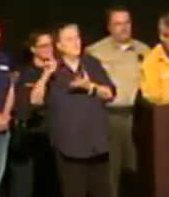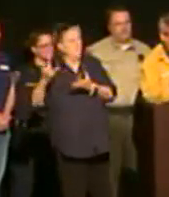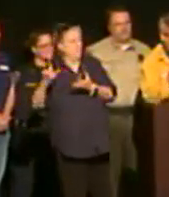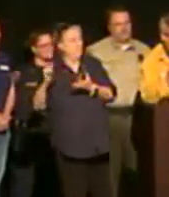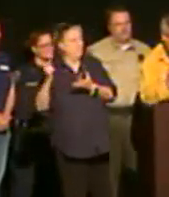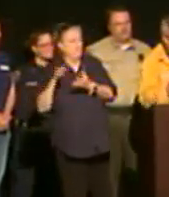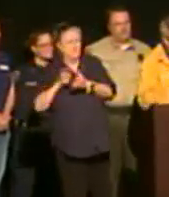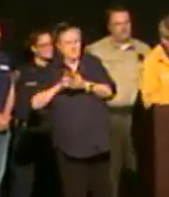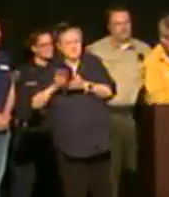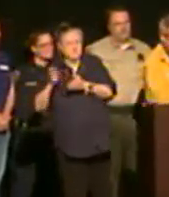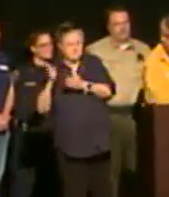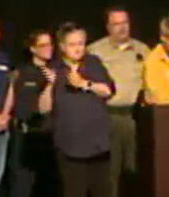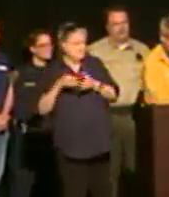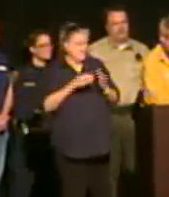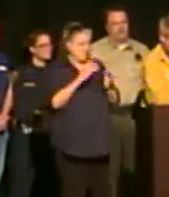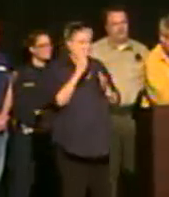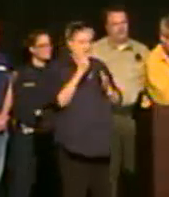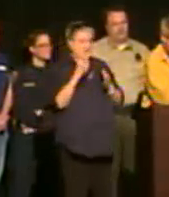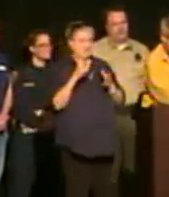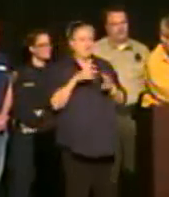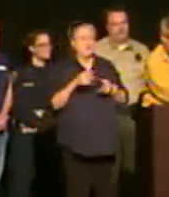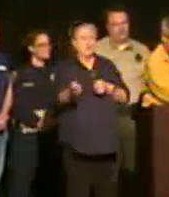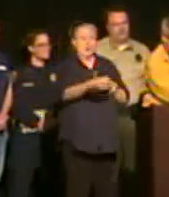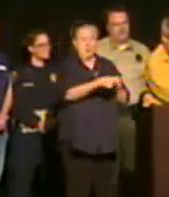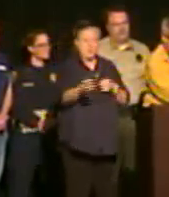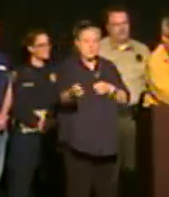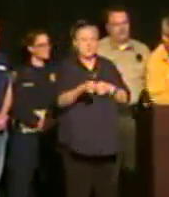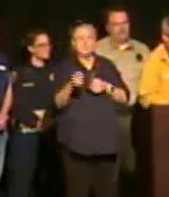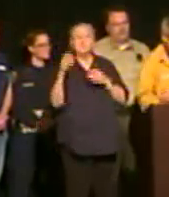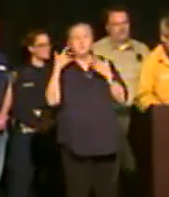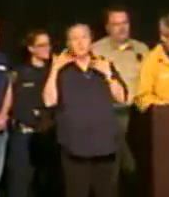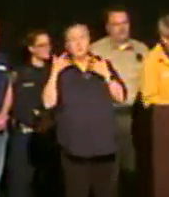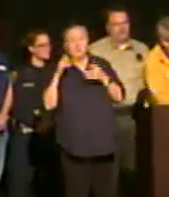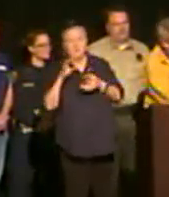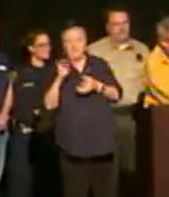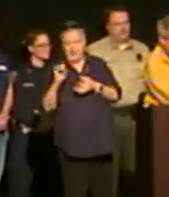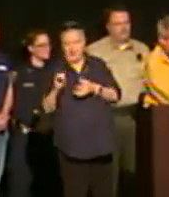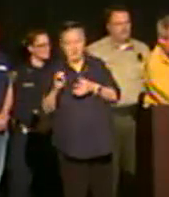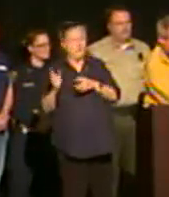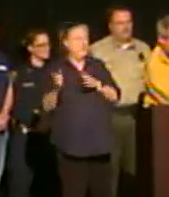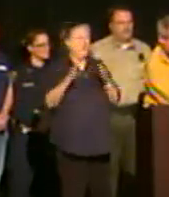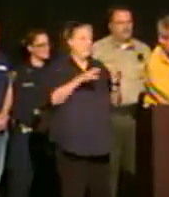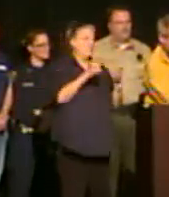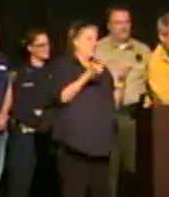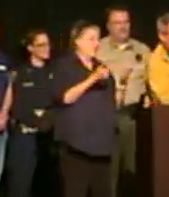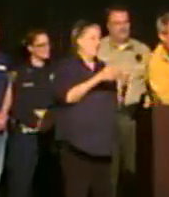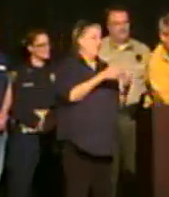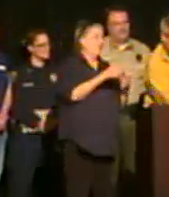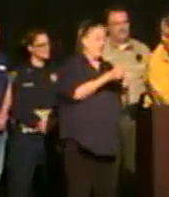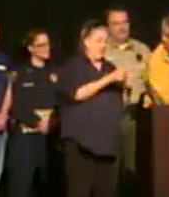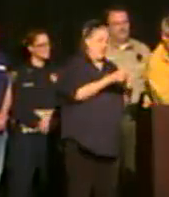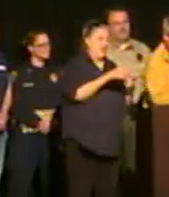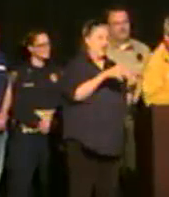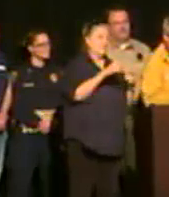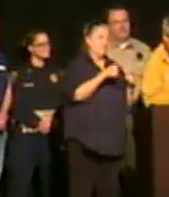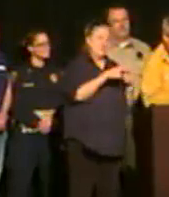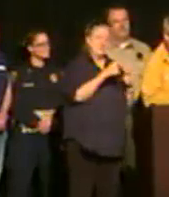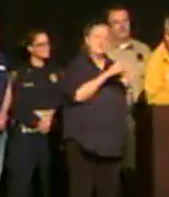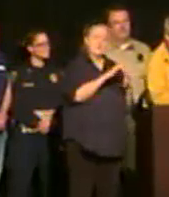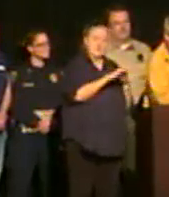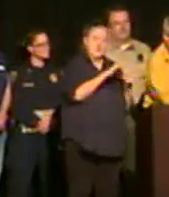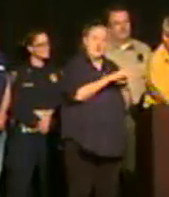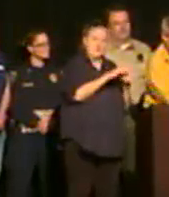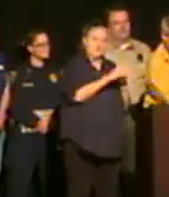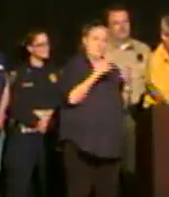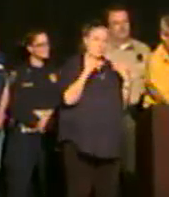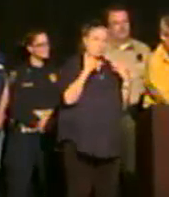out. So we use hoses with water to cool the fire, or aircraft to cool it, and then when it's cool enough that we can,